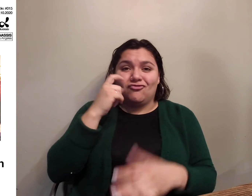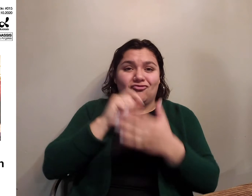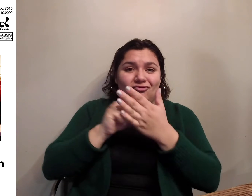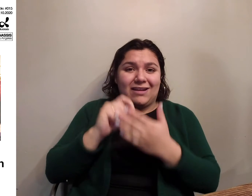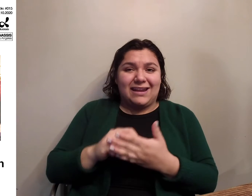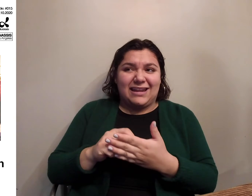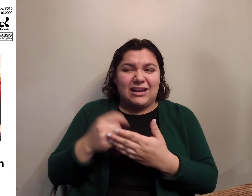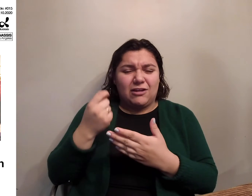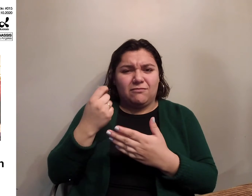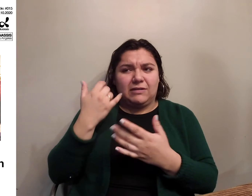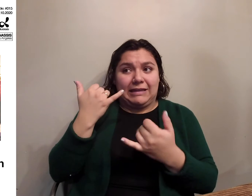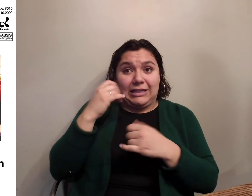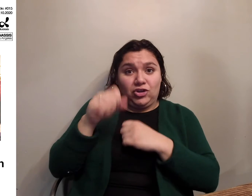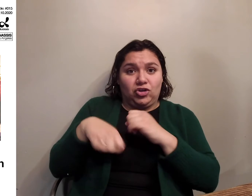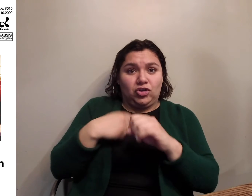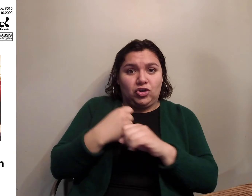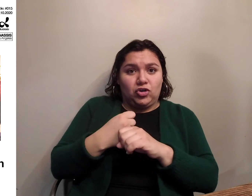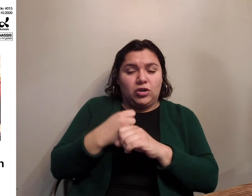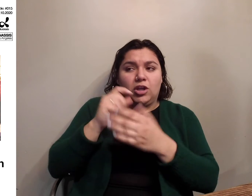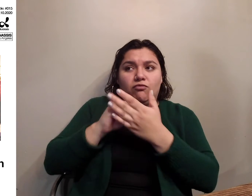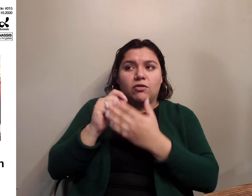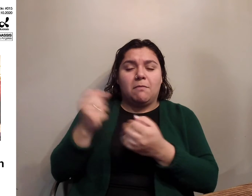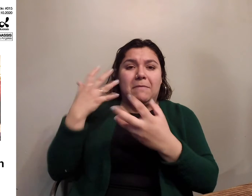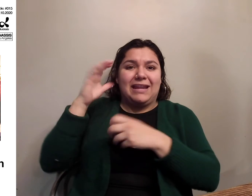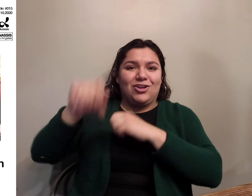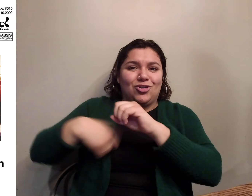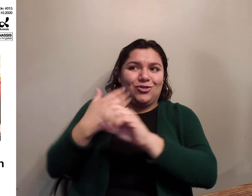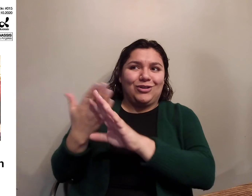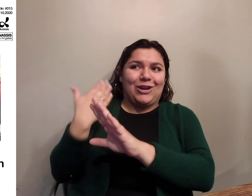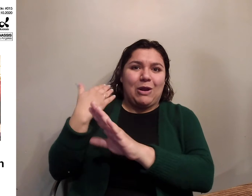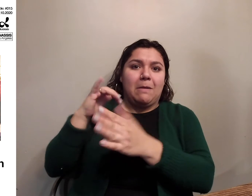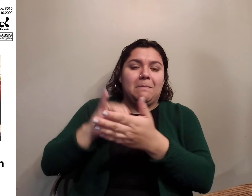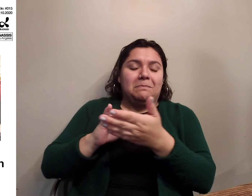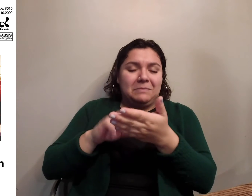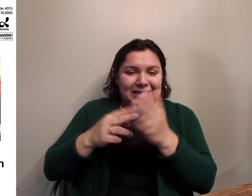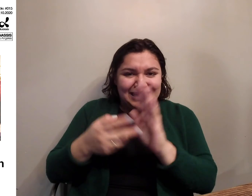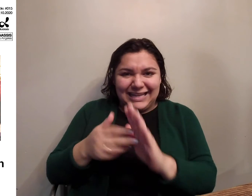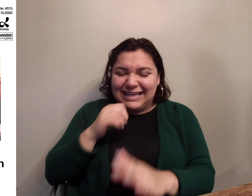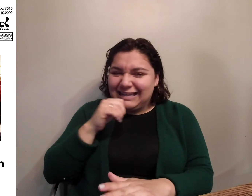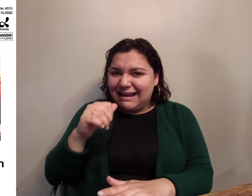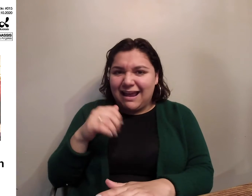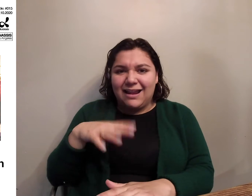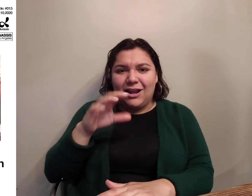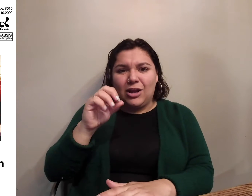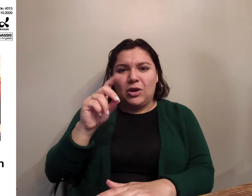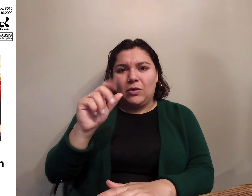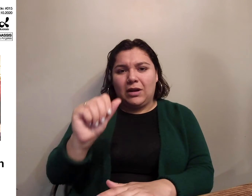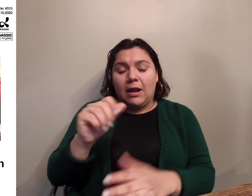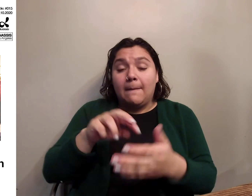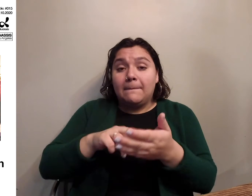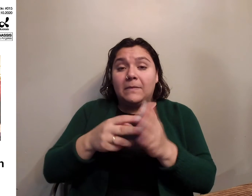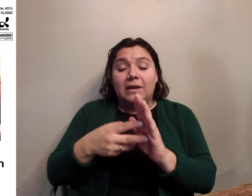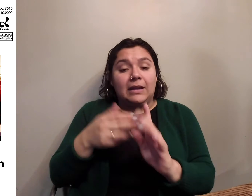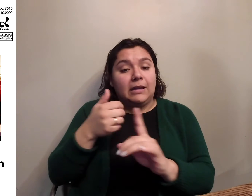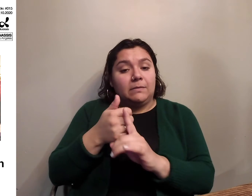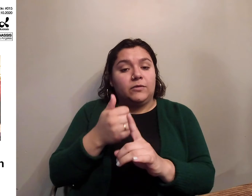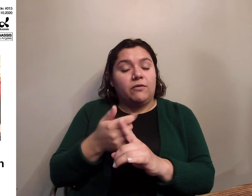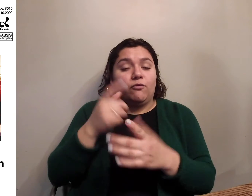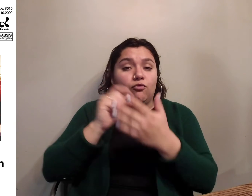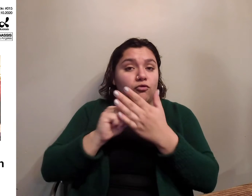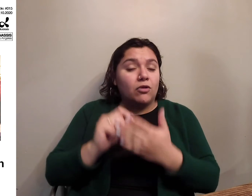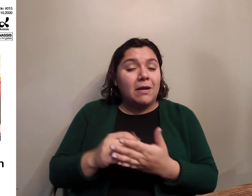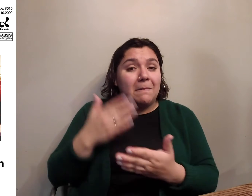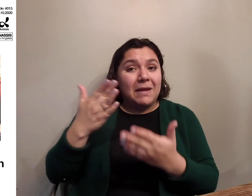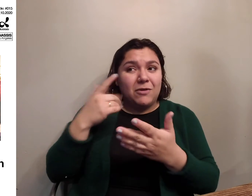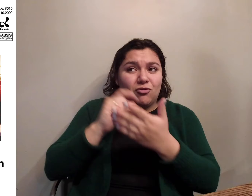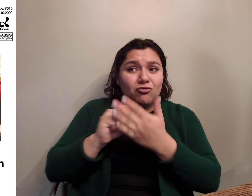it some years ago, and I felt a little relief, like, oh, well, it's not a coda. It's, maybe he'll write a sequel